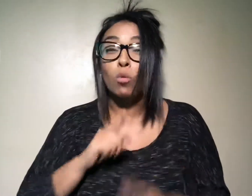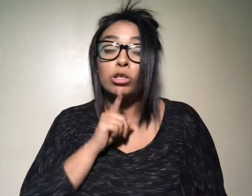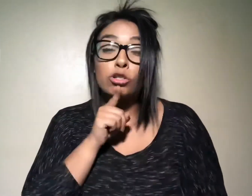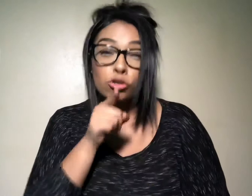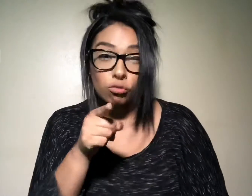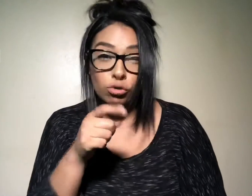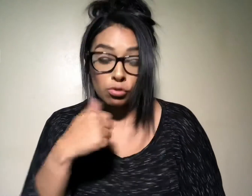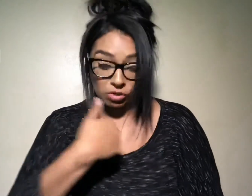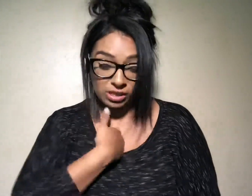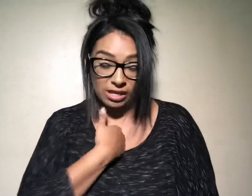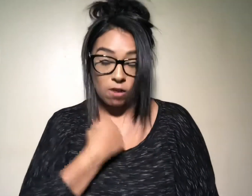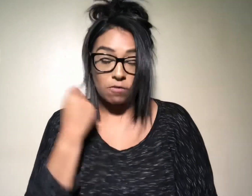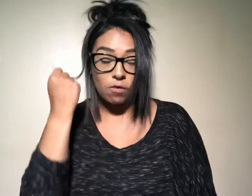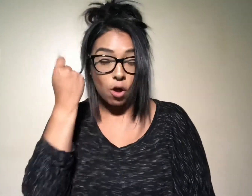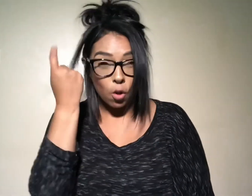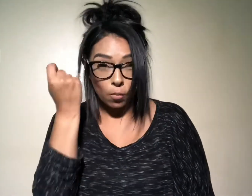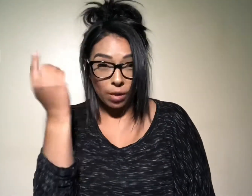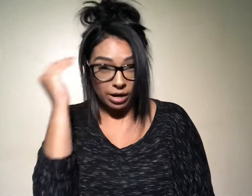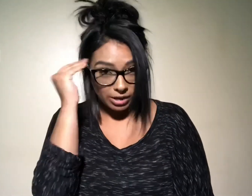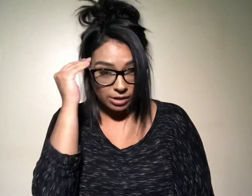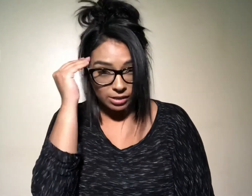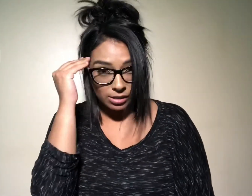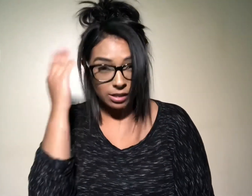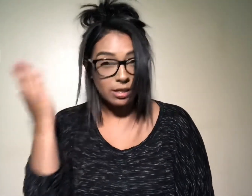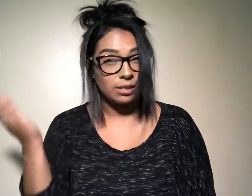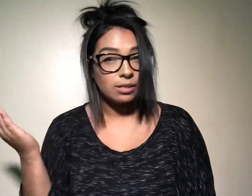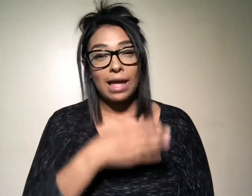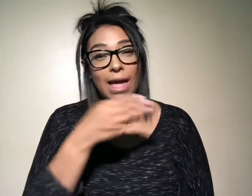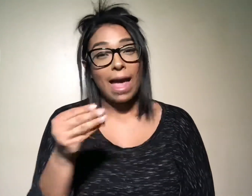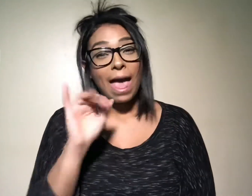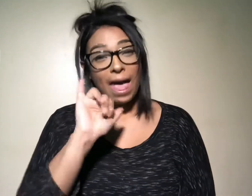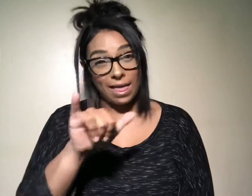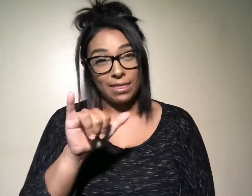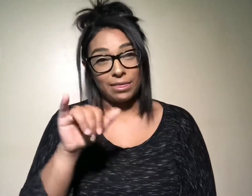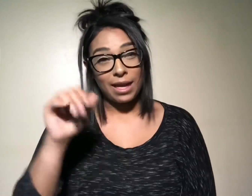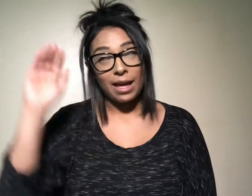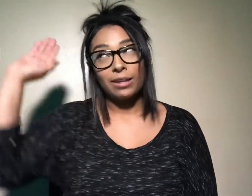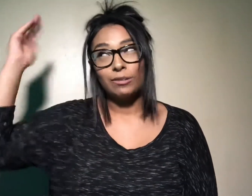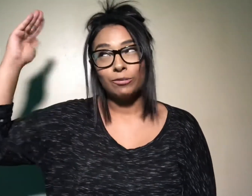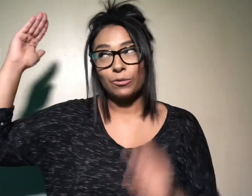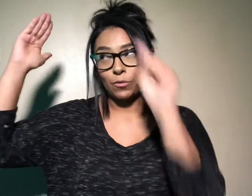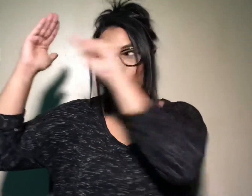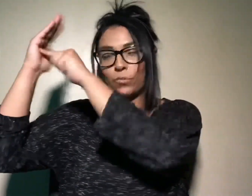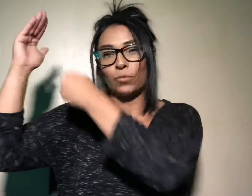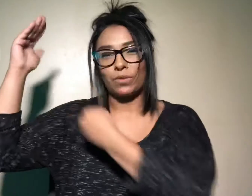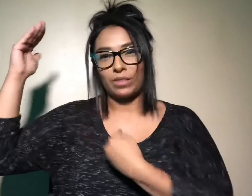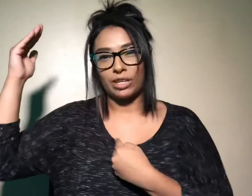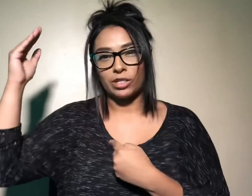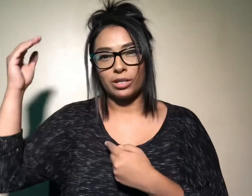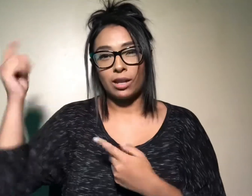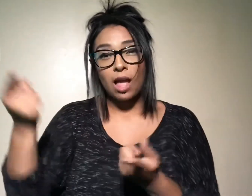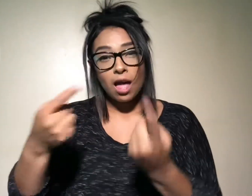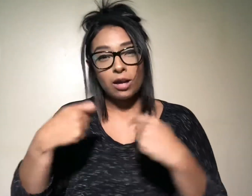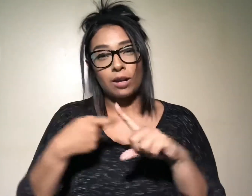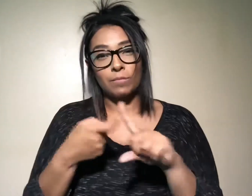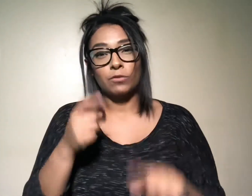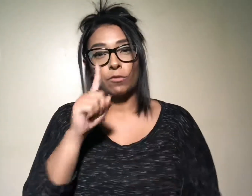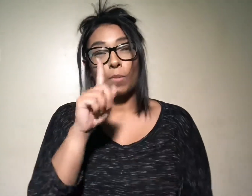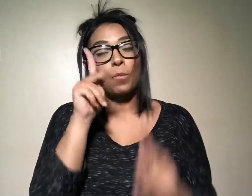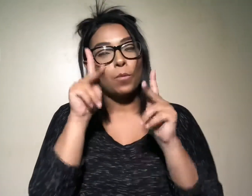what true self-awareness is, and that reflection comes from the one